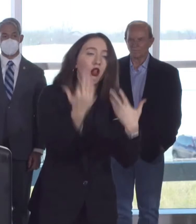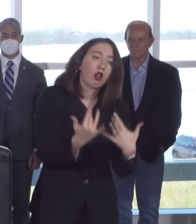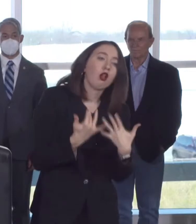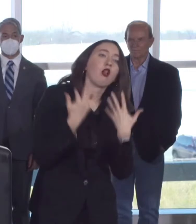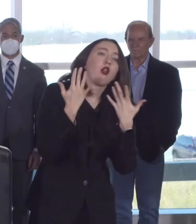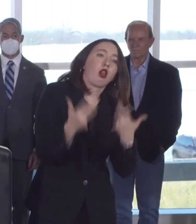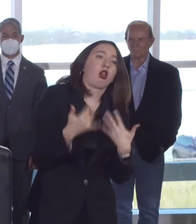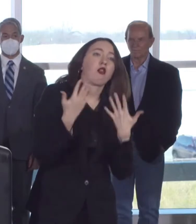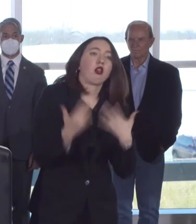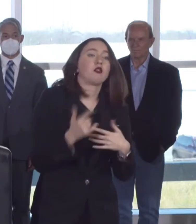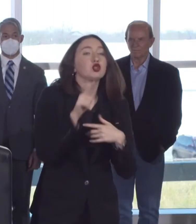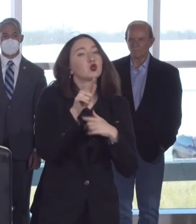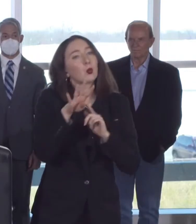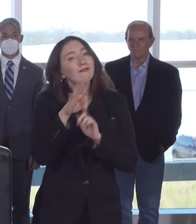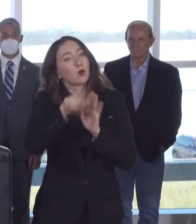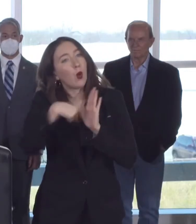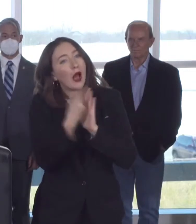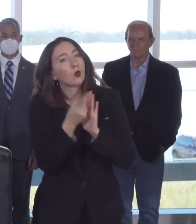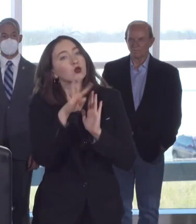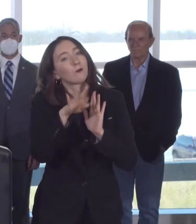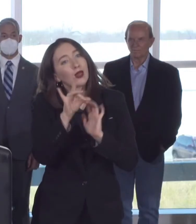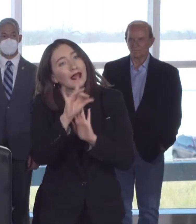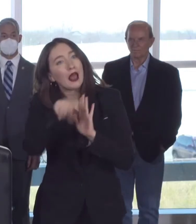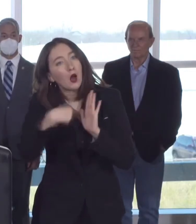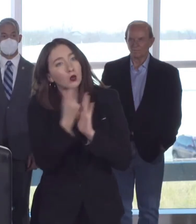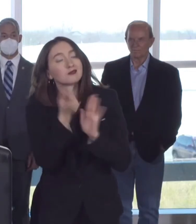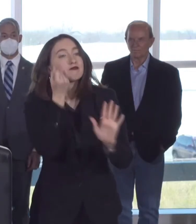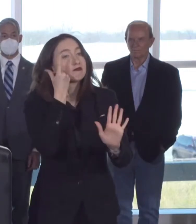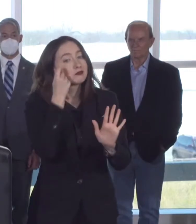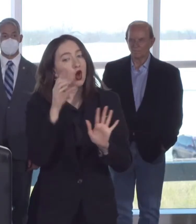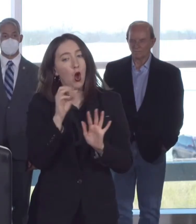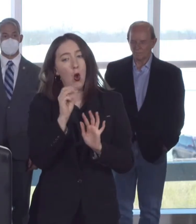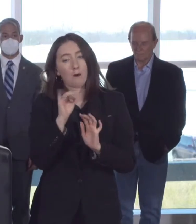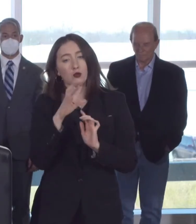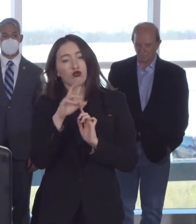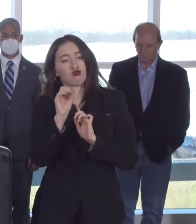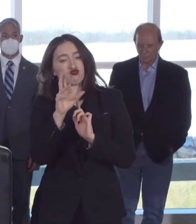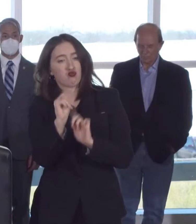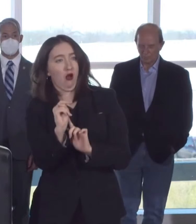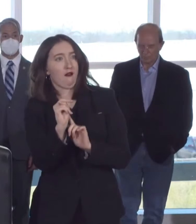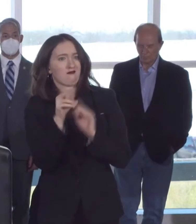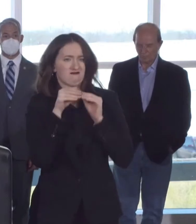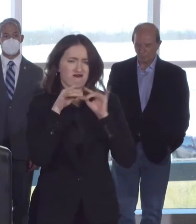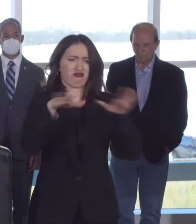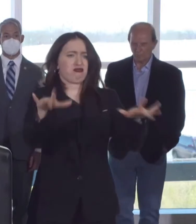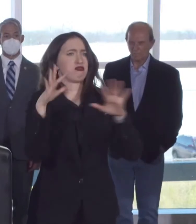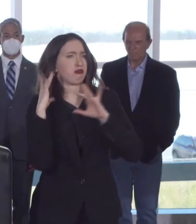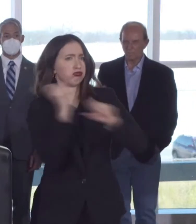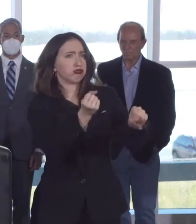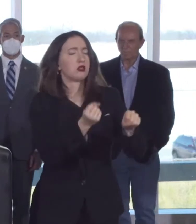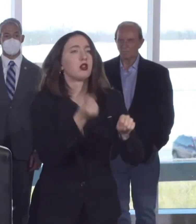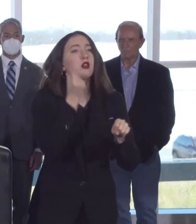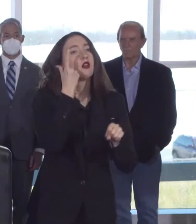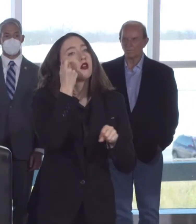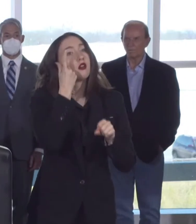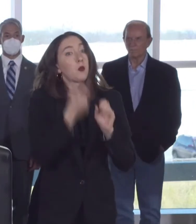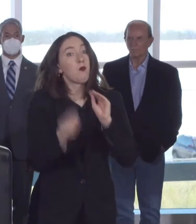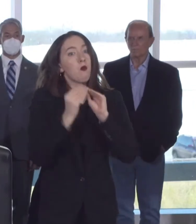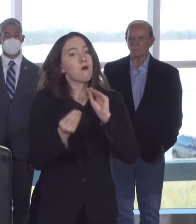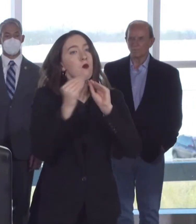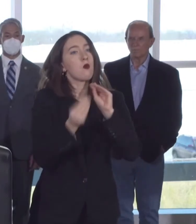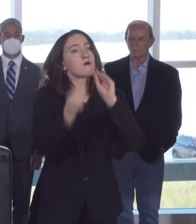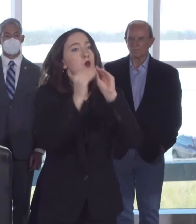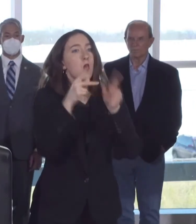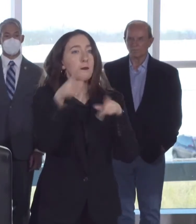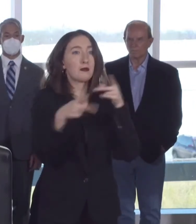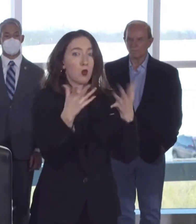to receive their test results. Because of the highly transmissible Omicron variant, we are seeing an unusually high volume of individuals seeking testing